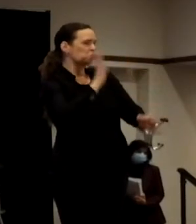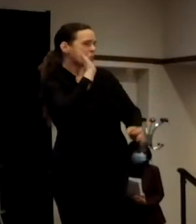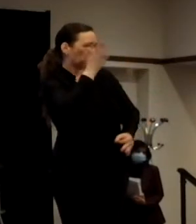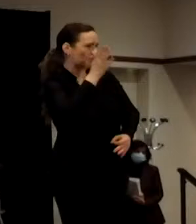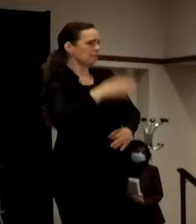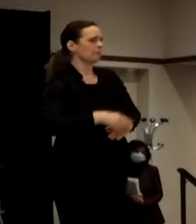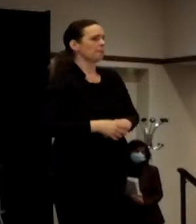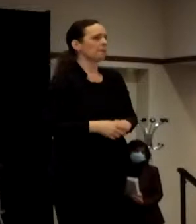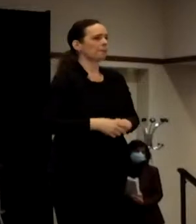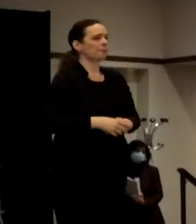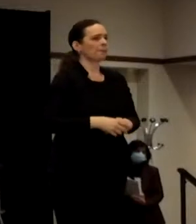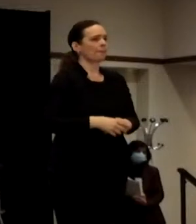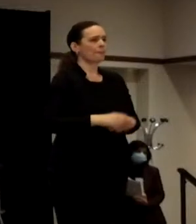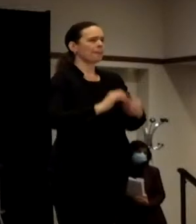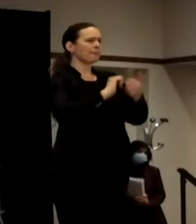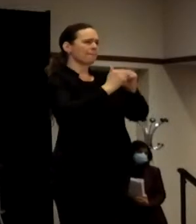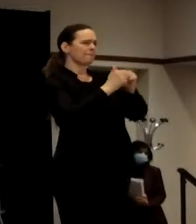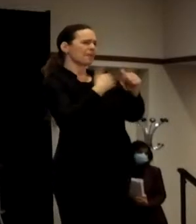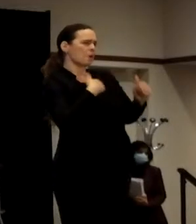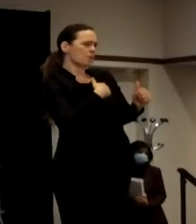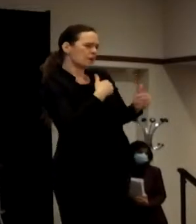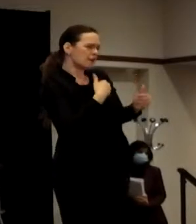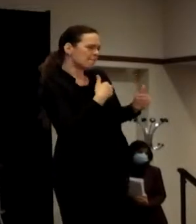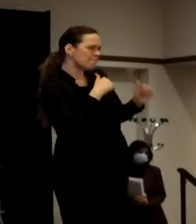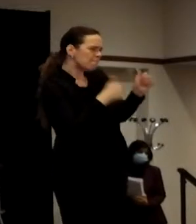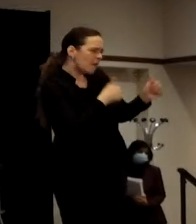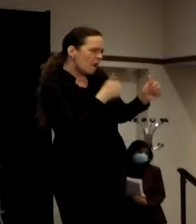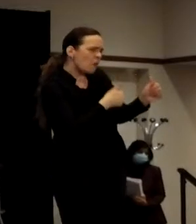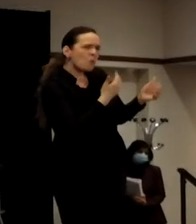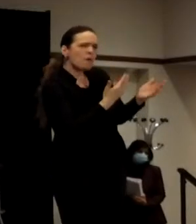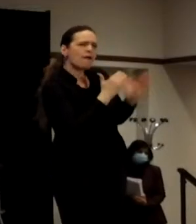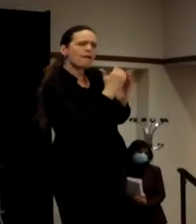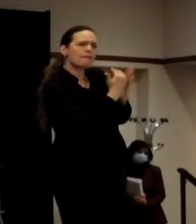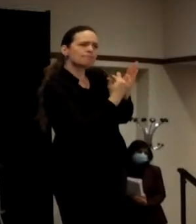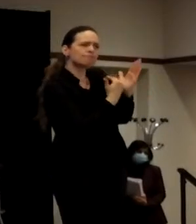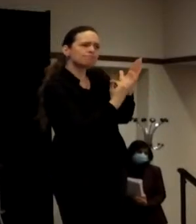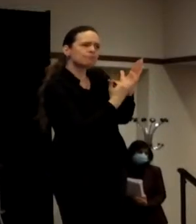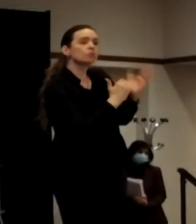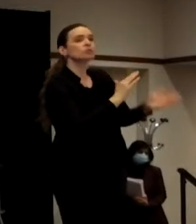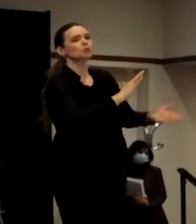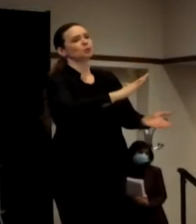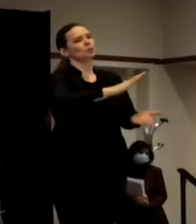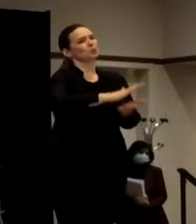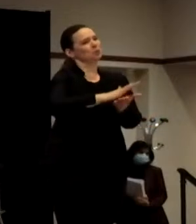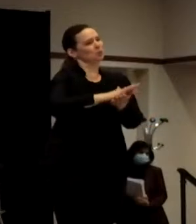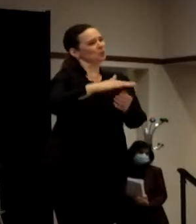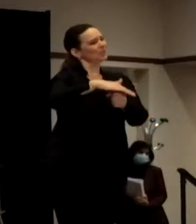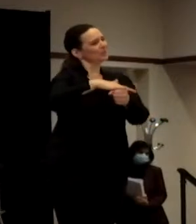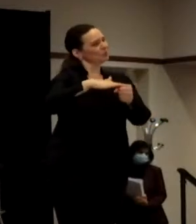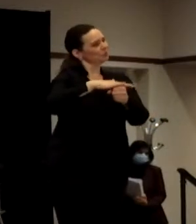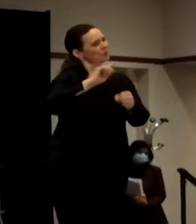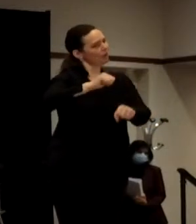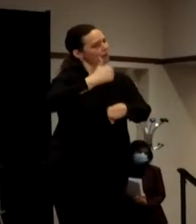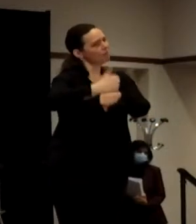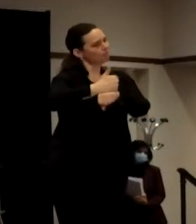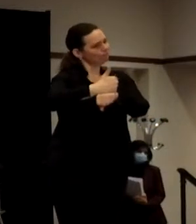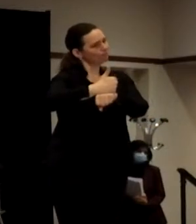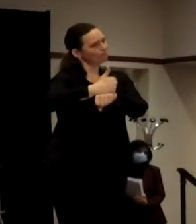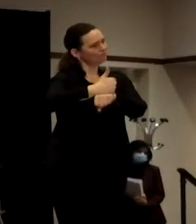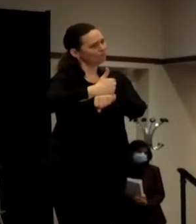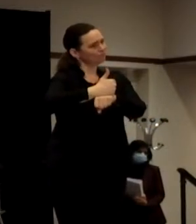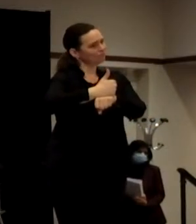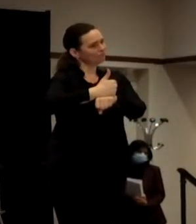the guidance, or if you implement the guidance, will be the school districts. But at this time, Dr. Gupta, and I'll have her come up in a minute to give more